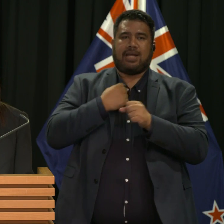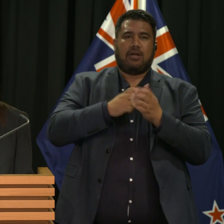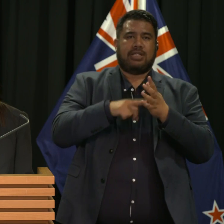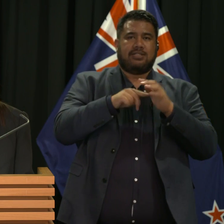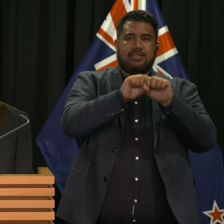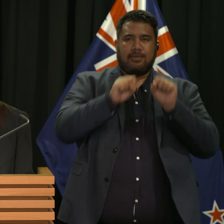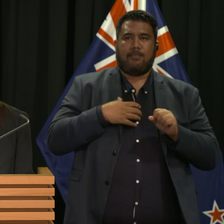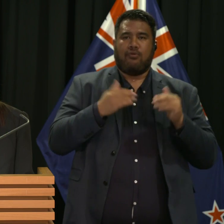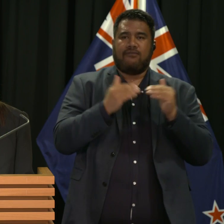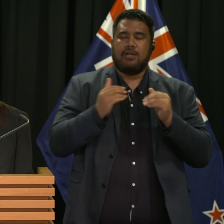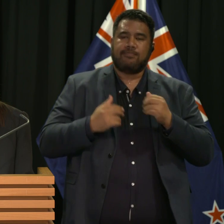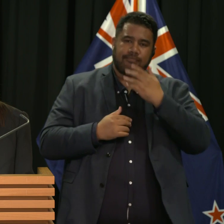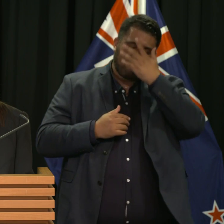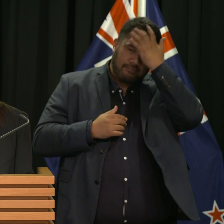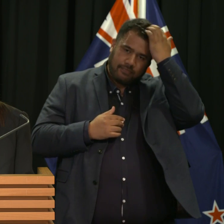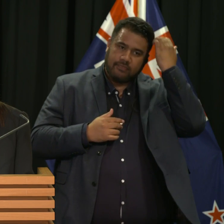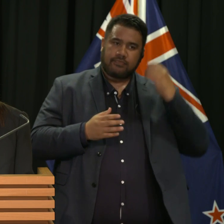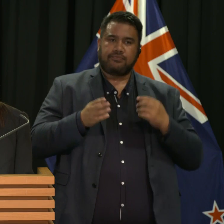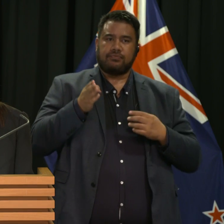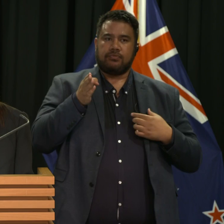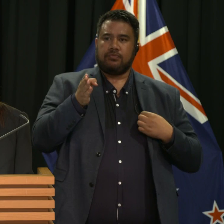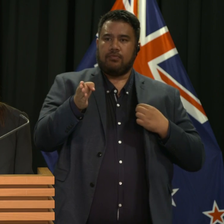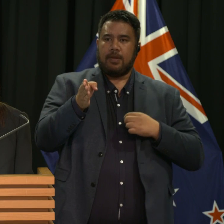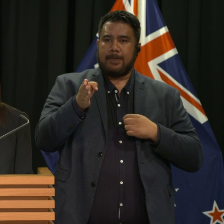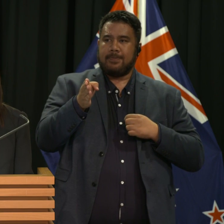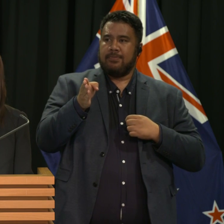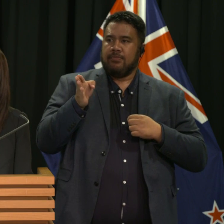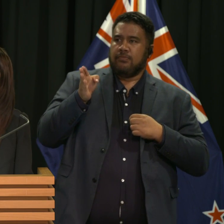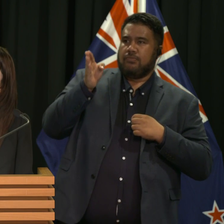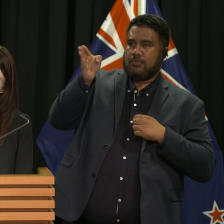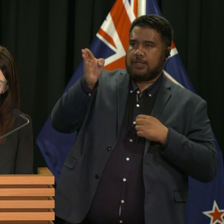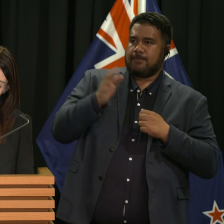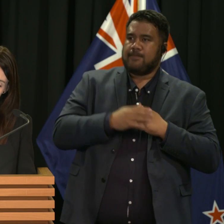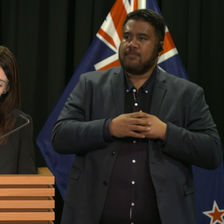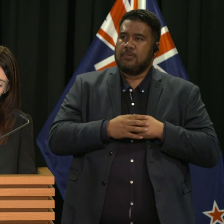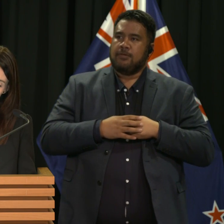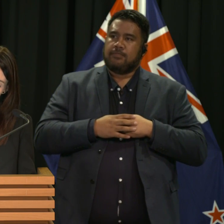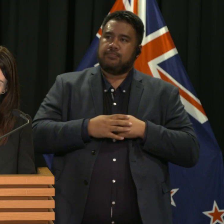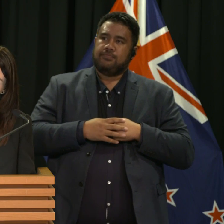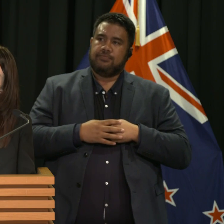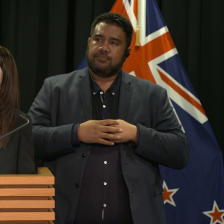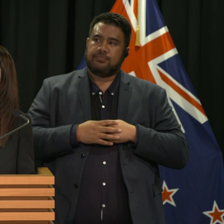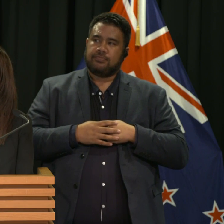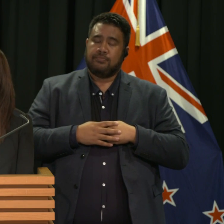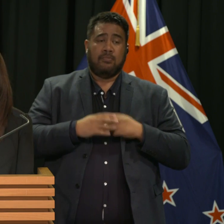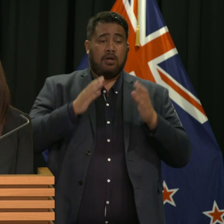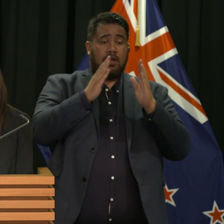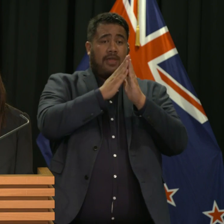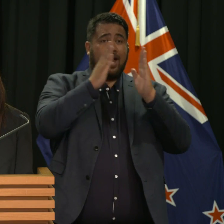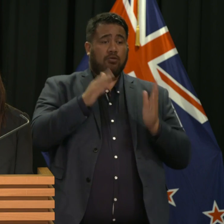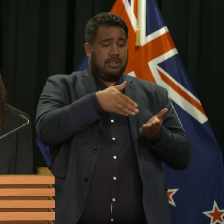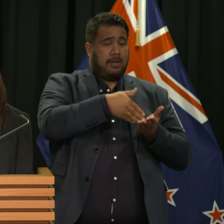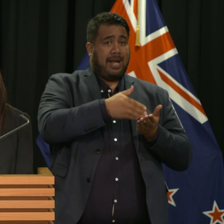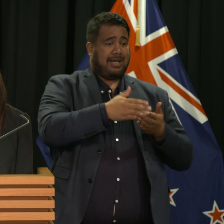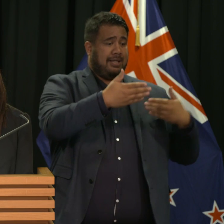Minister, in terms of public opinion, to what extent do you believe that the phase of the housing market and the fact that